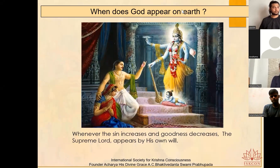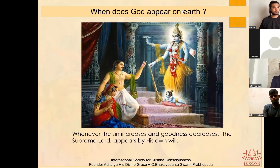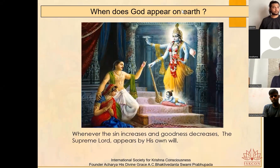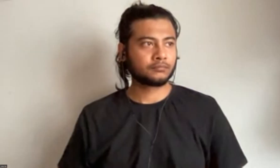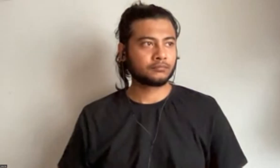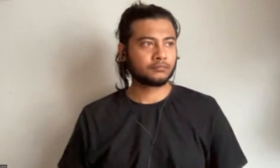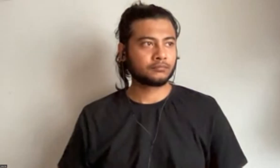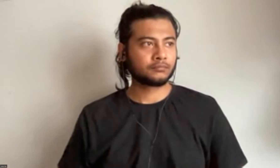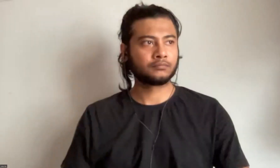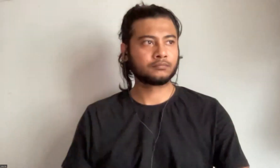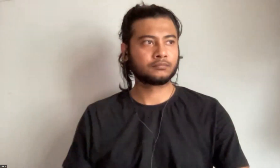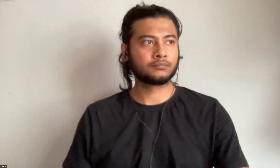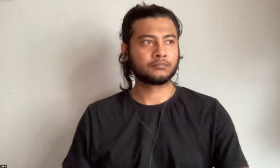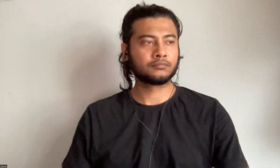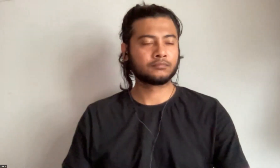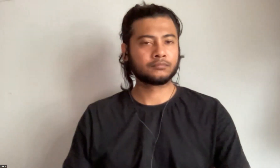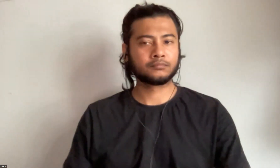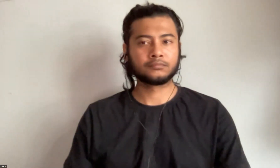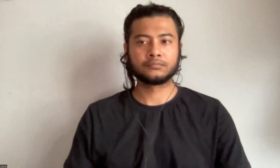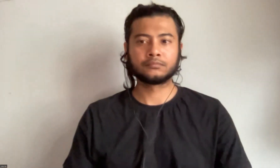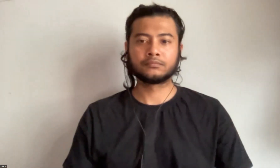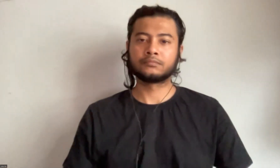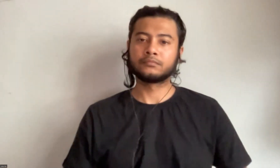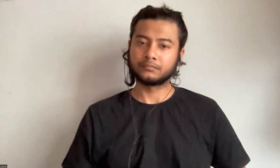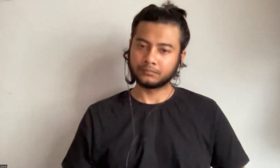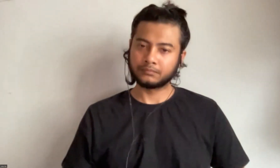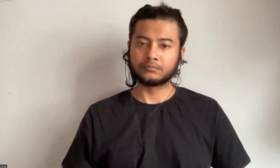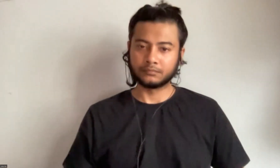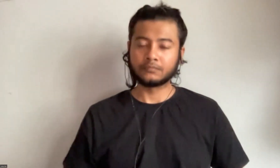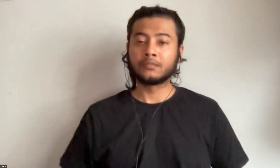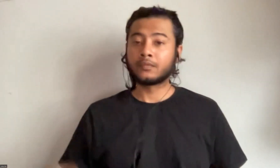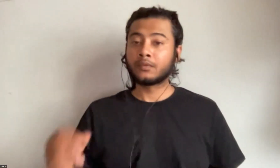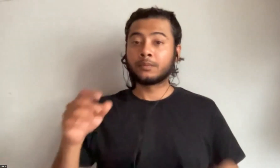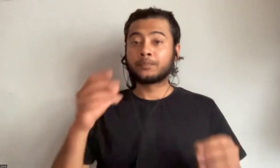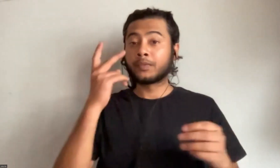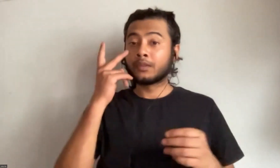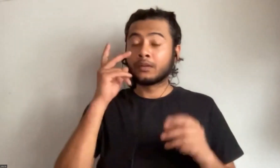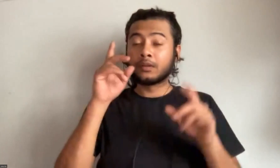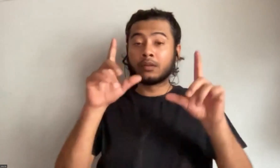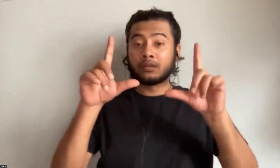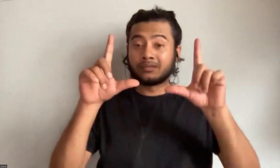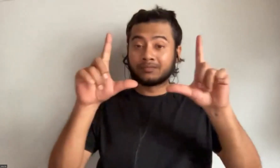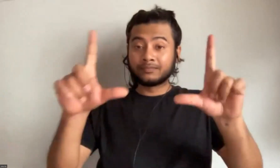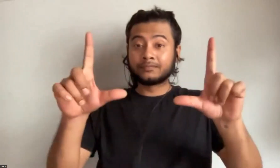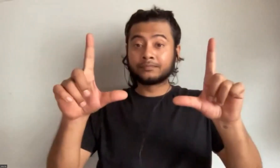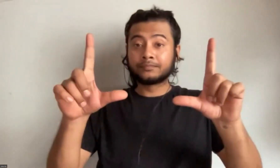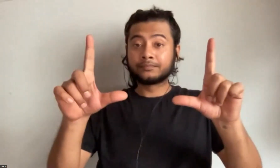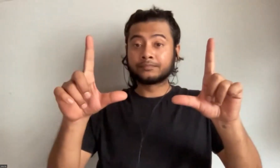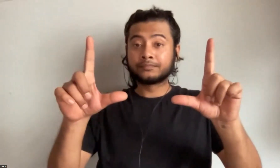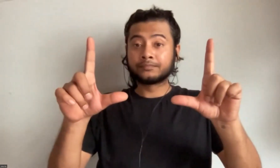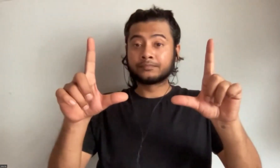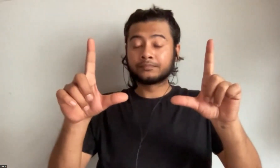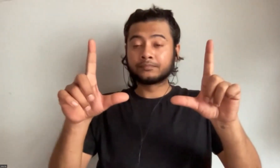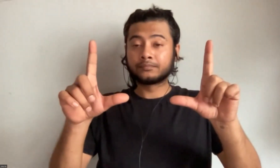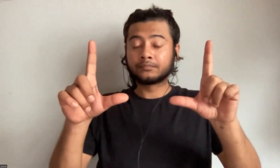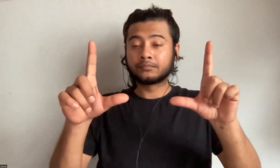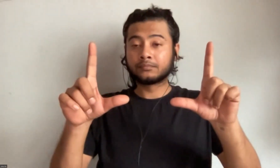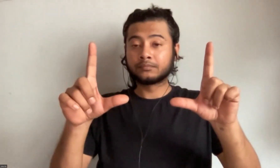So here you would have seen on the screen that you can see Mother Yashoda, no, sorry, not Mother Yashoda, Devaki